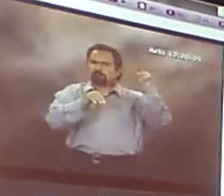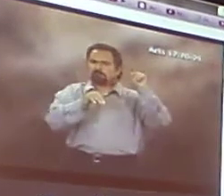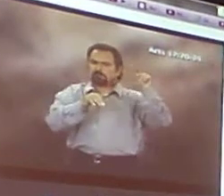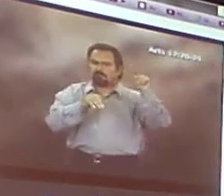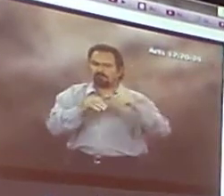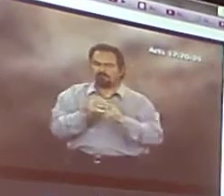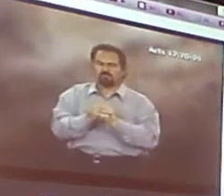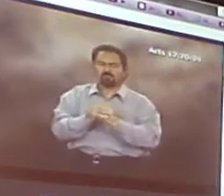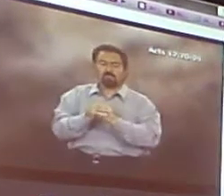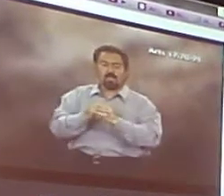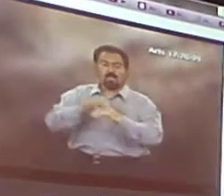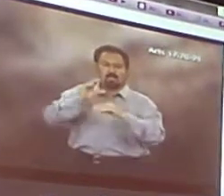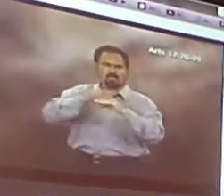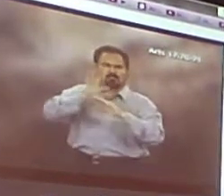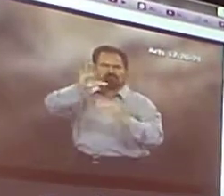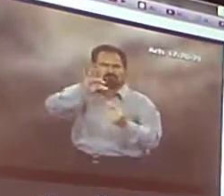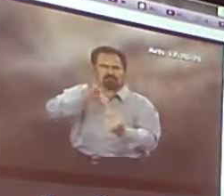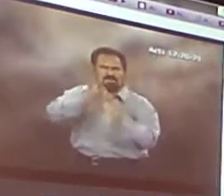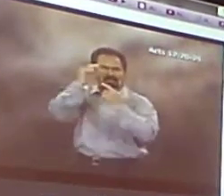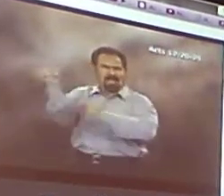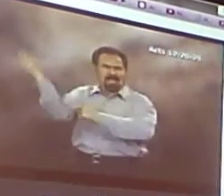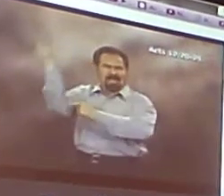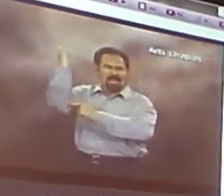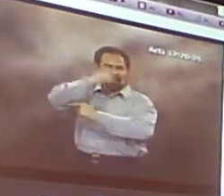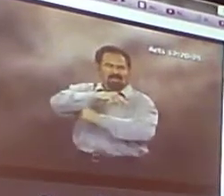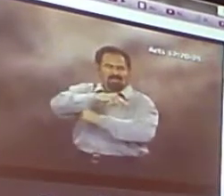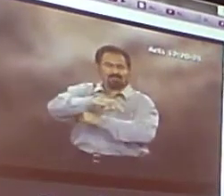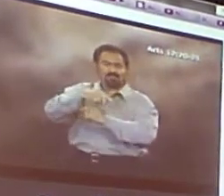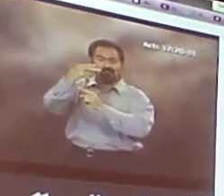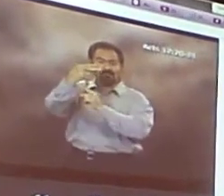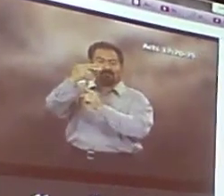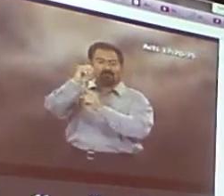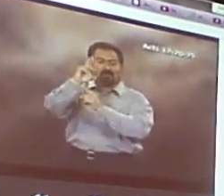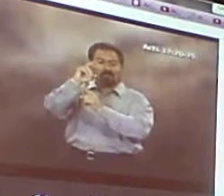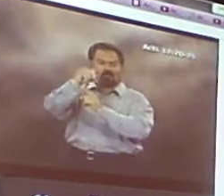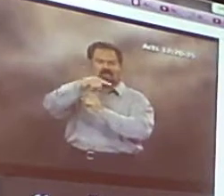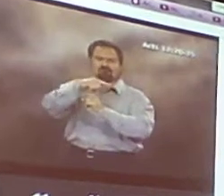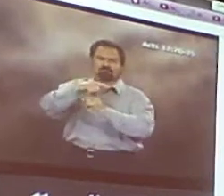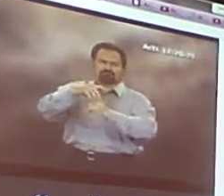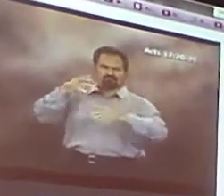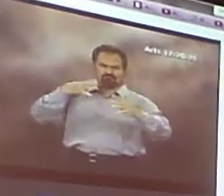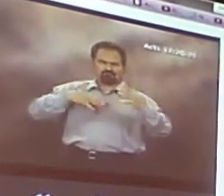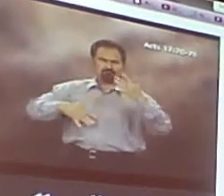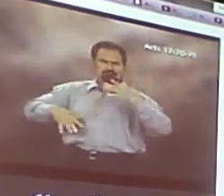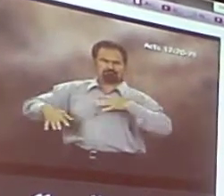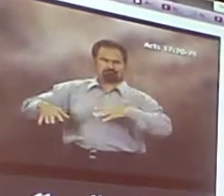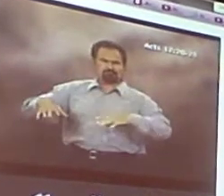2 more seconds here. I'll show you where we're going to start. On this day, on this special day, on the appointed day,